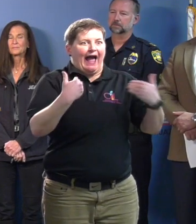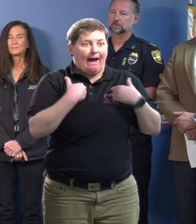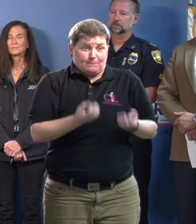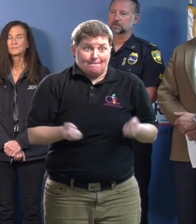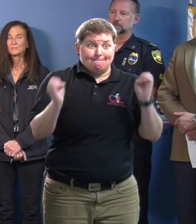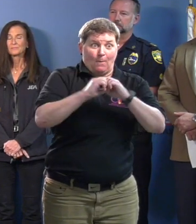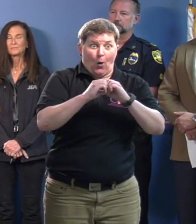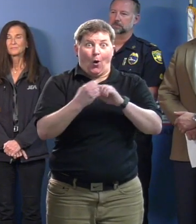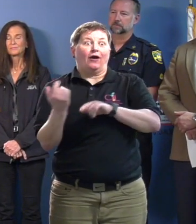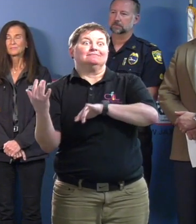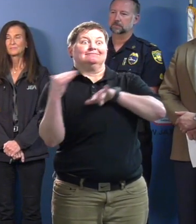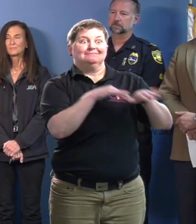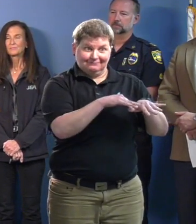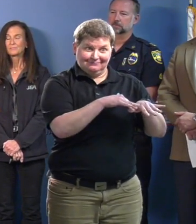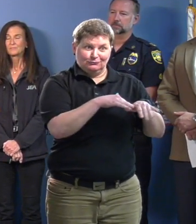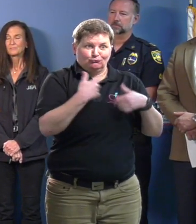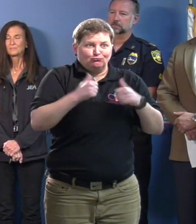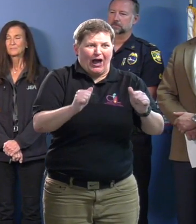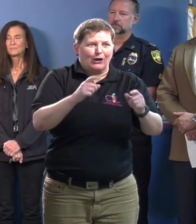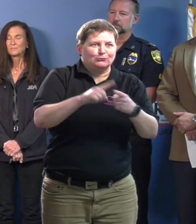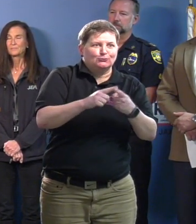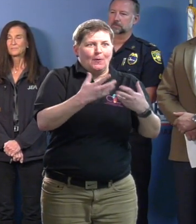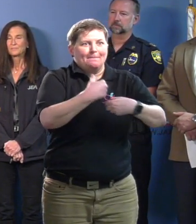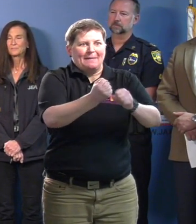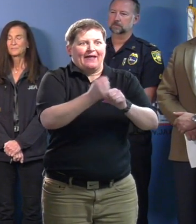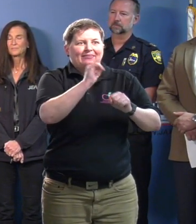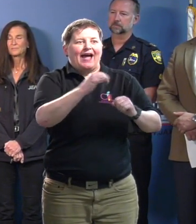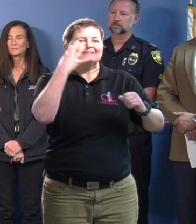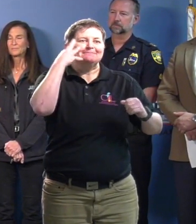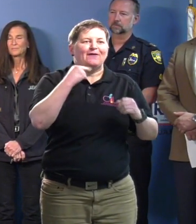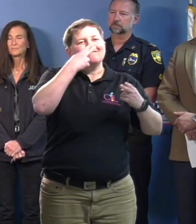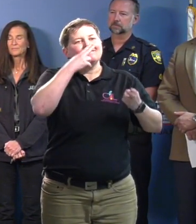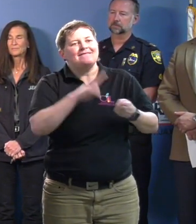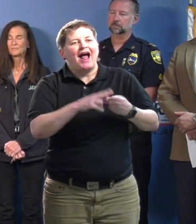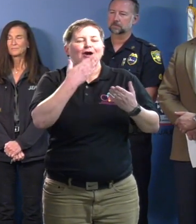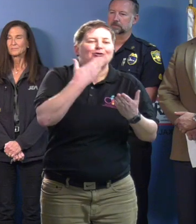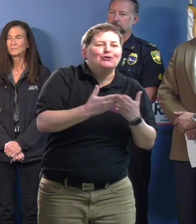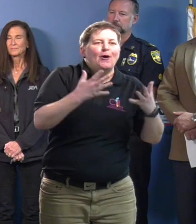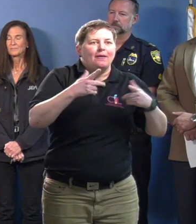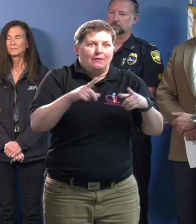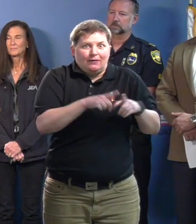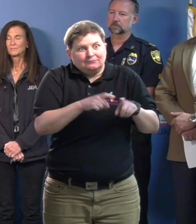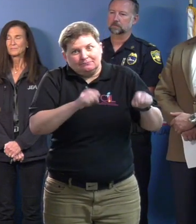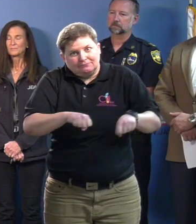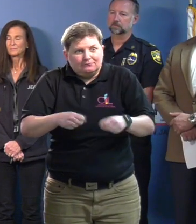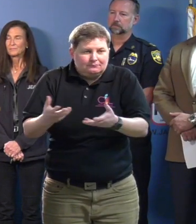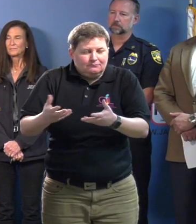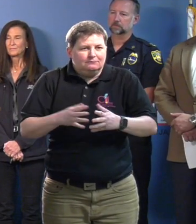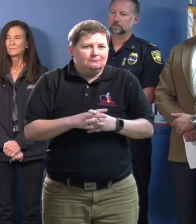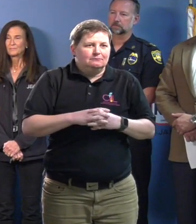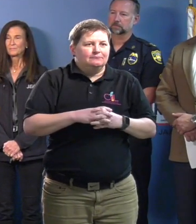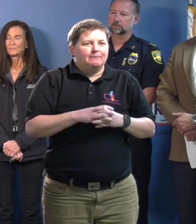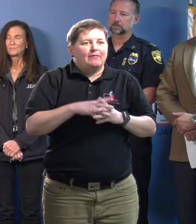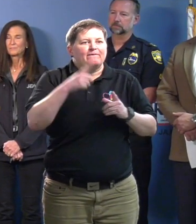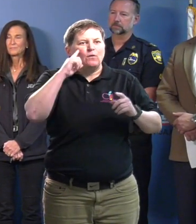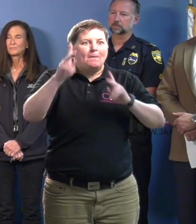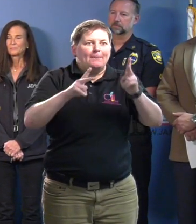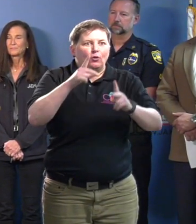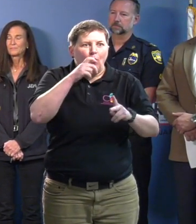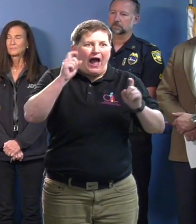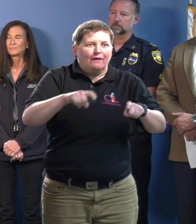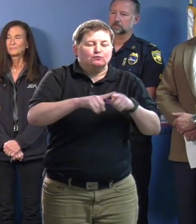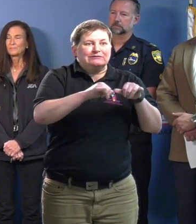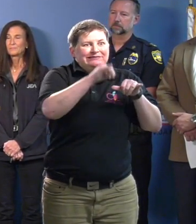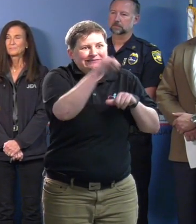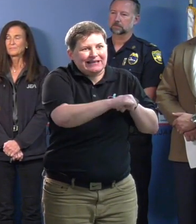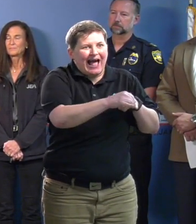make it a good experience, a fun experience, in as much as it is possible for folks who have to be there. And they're setting